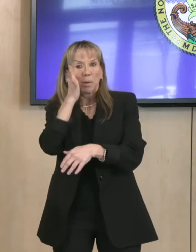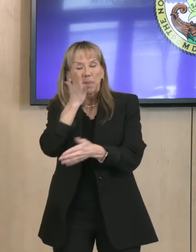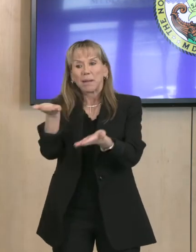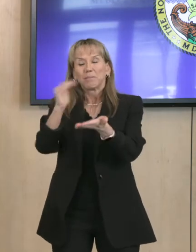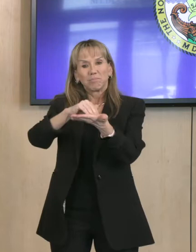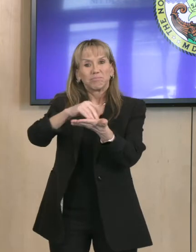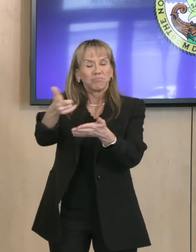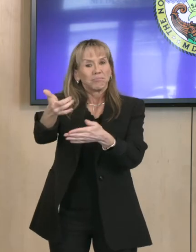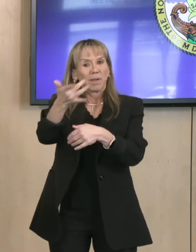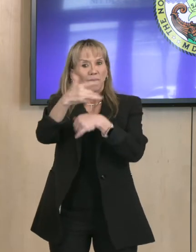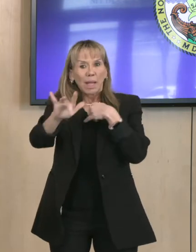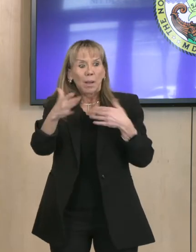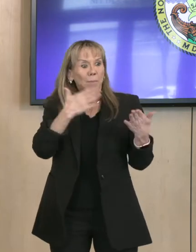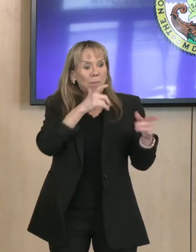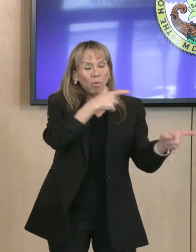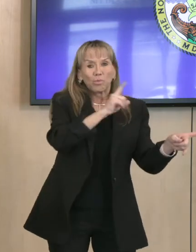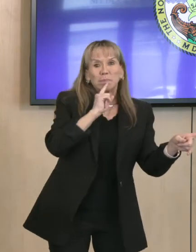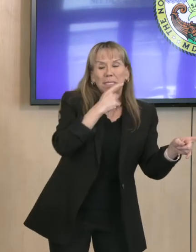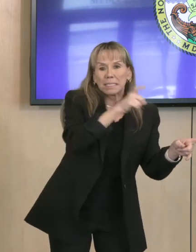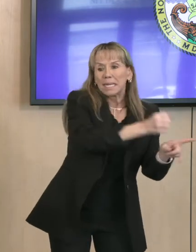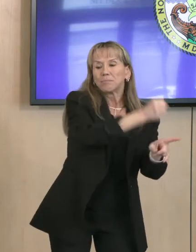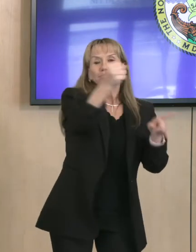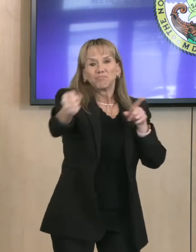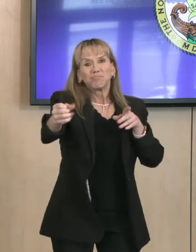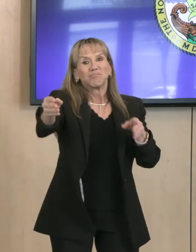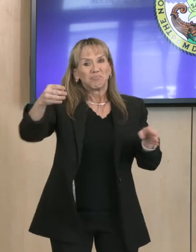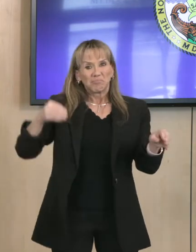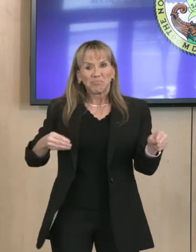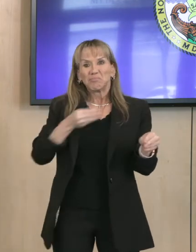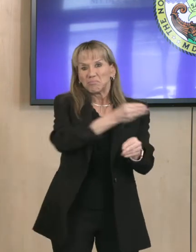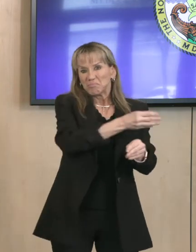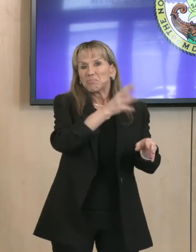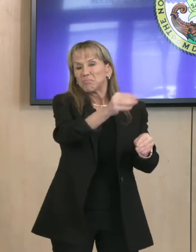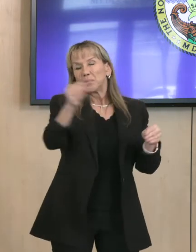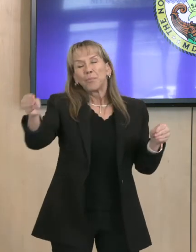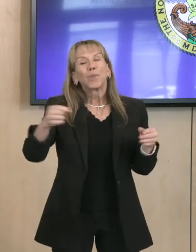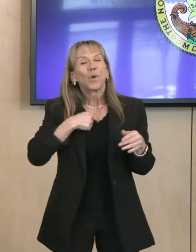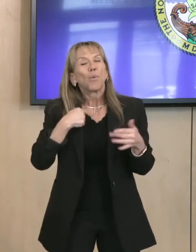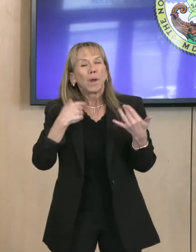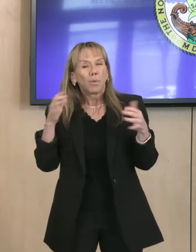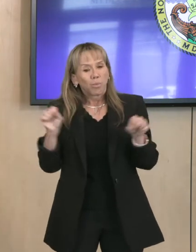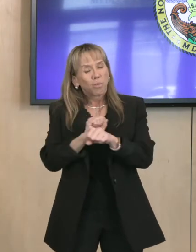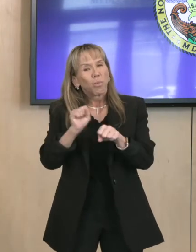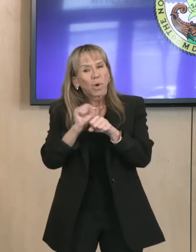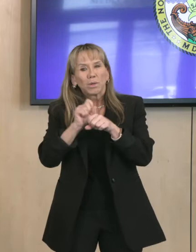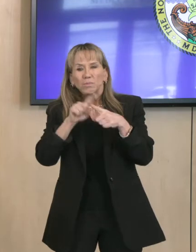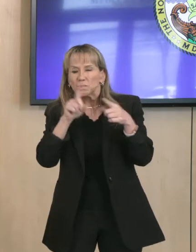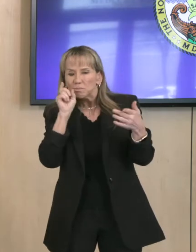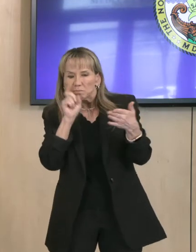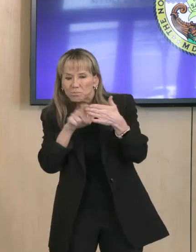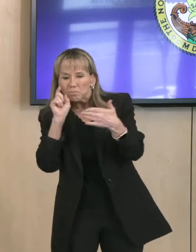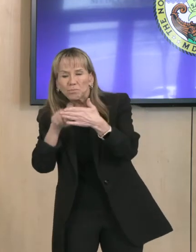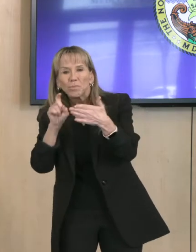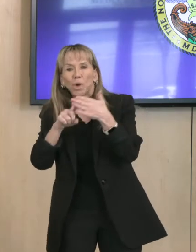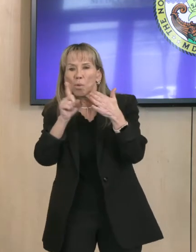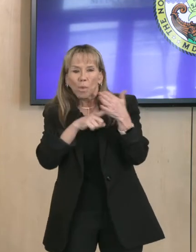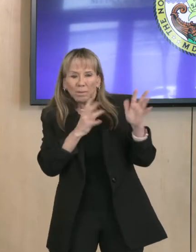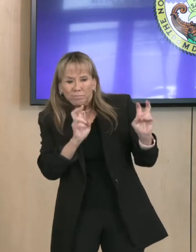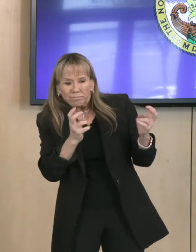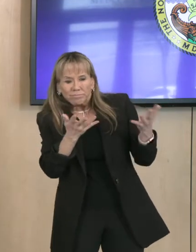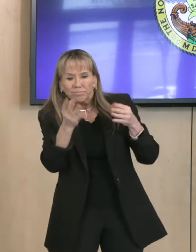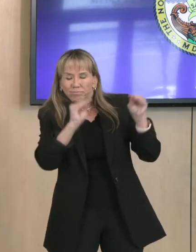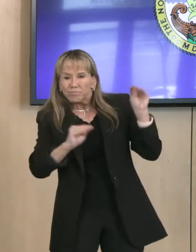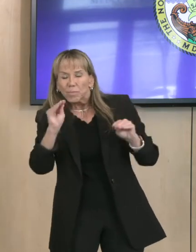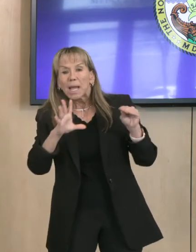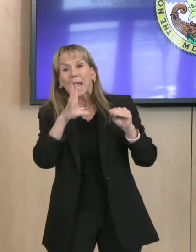need a higher level of care. And we are working diligently to identify the supplies, create the protocols and procedures, along with lining up our